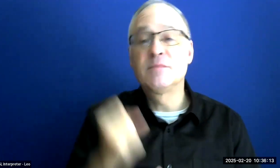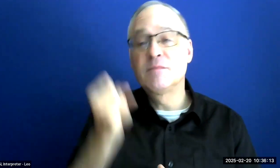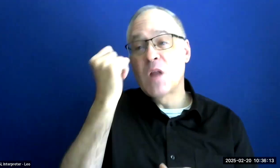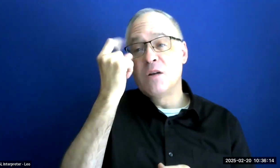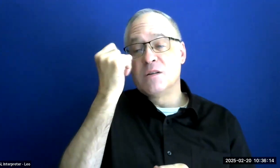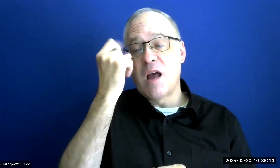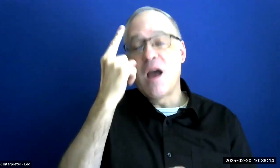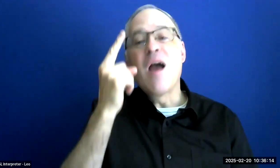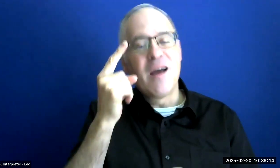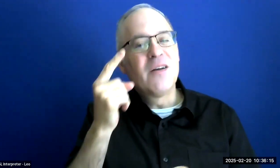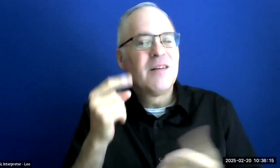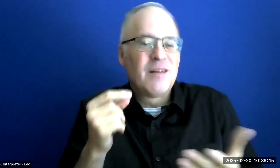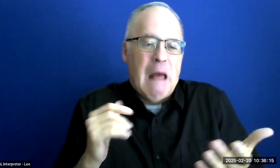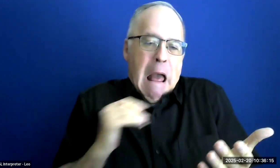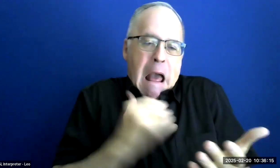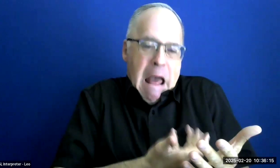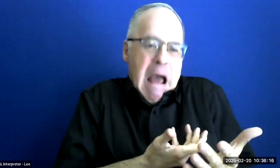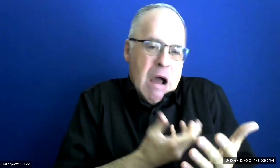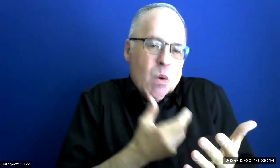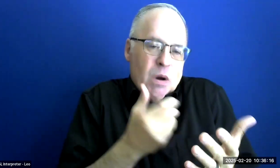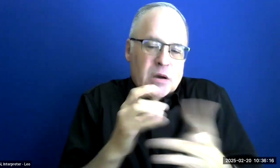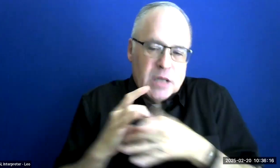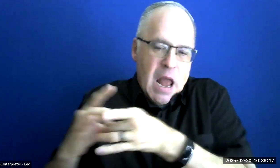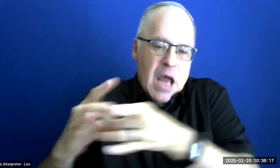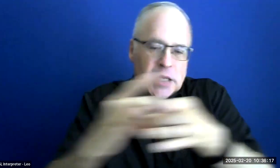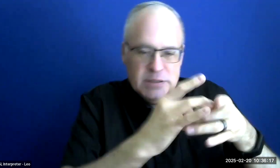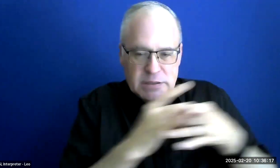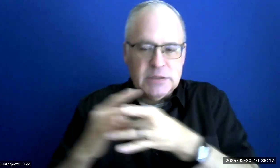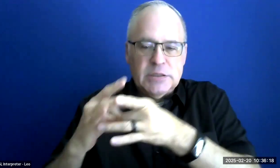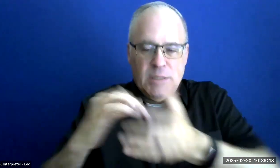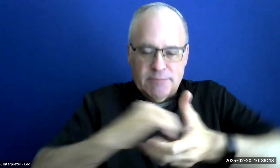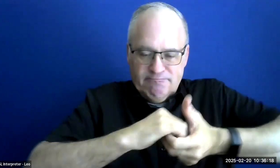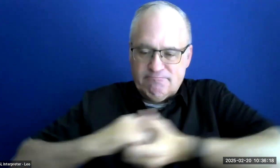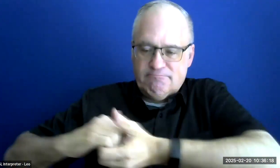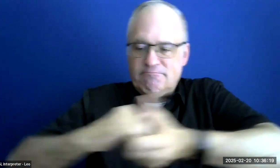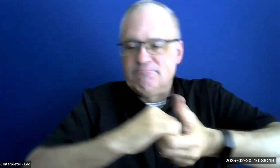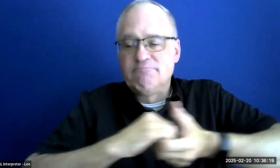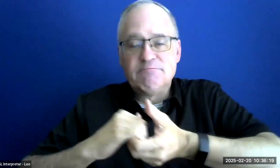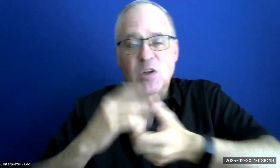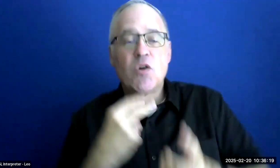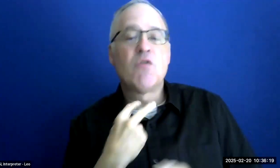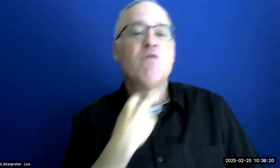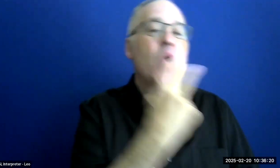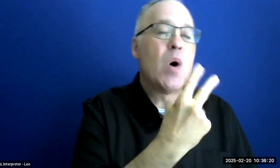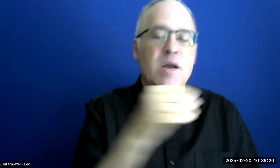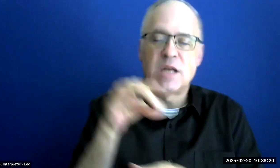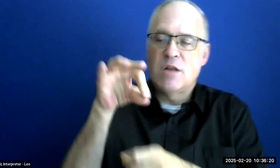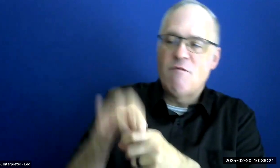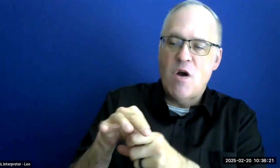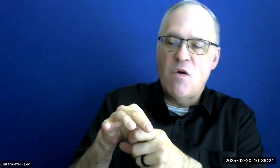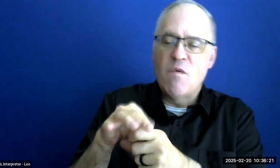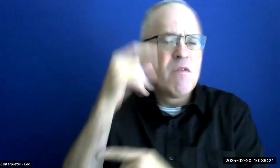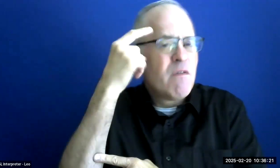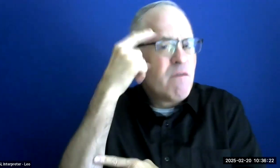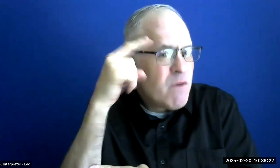is the way in which our connection in collective is able to lend voice and vote regarding the future of